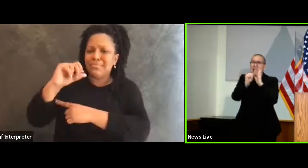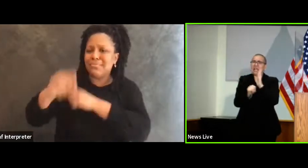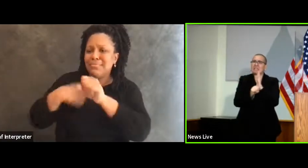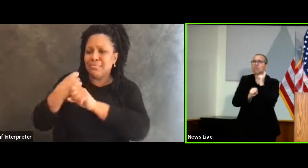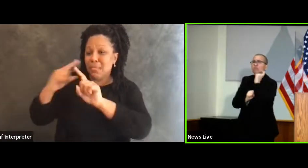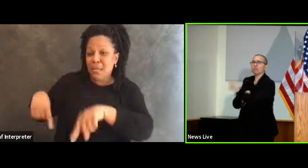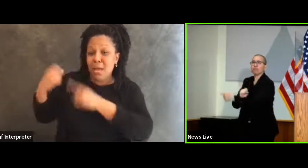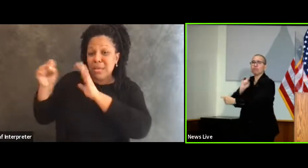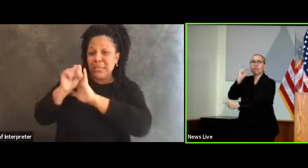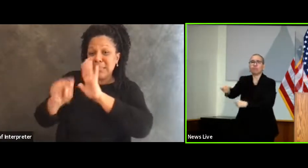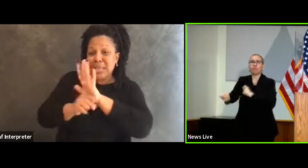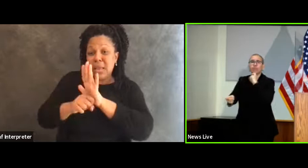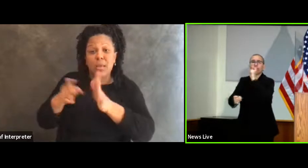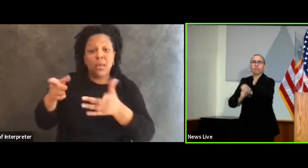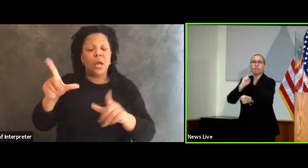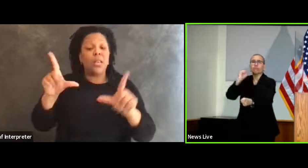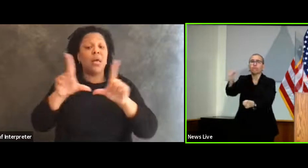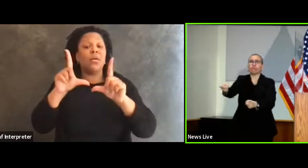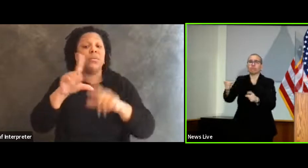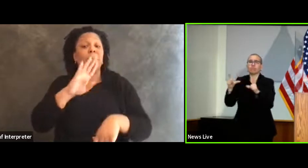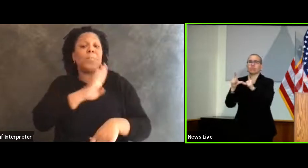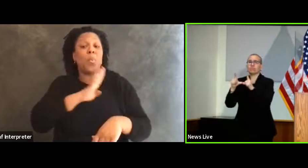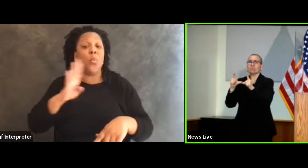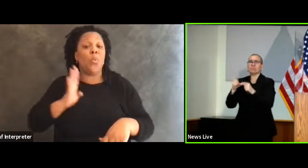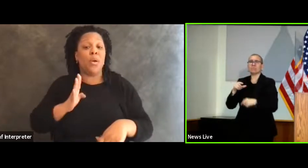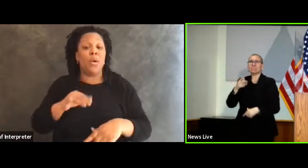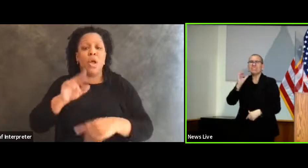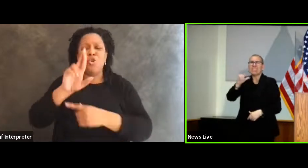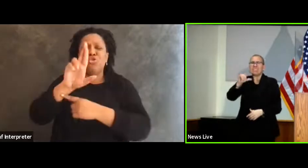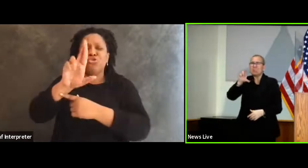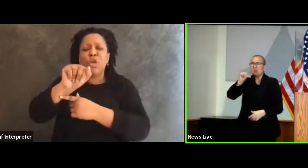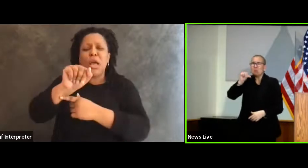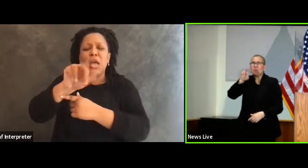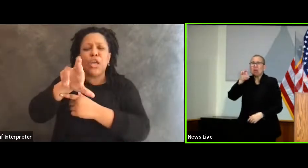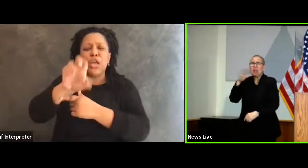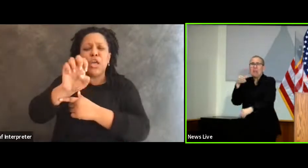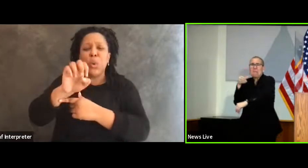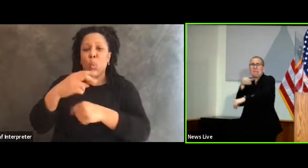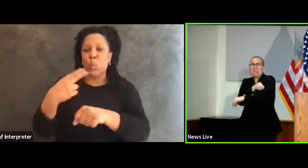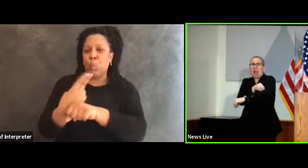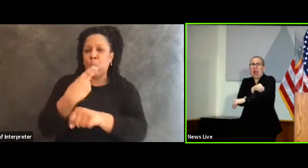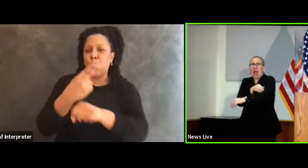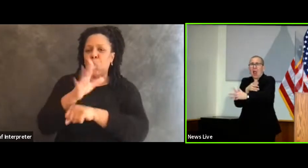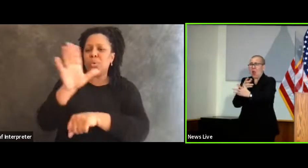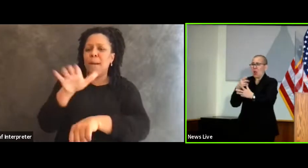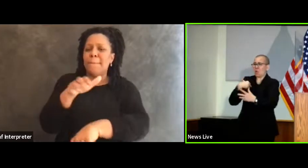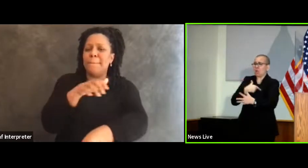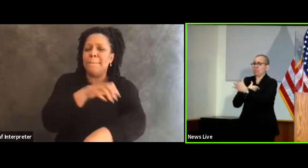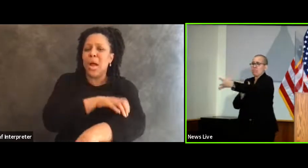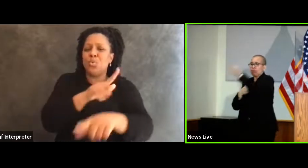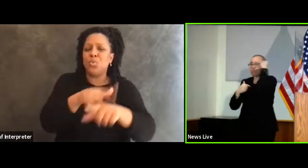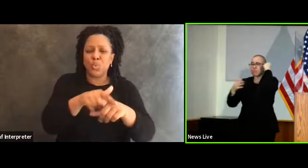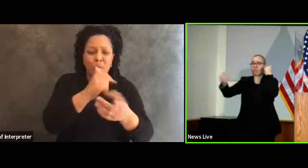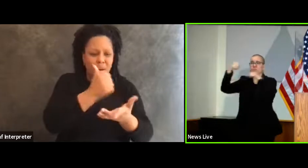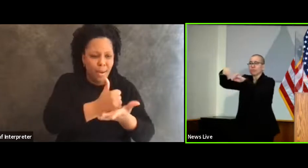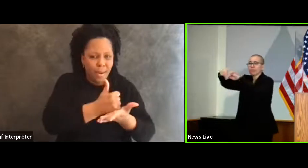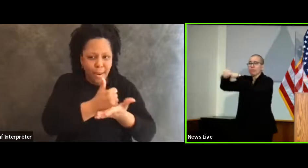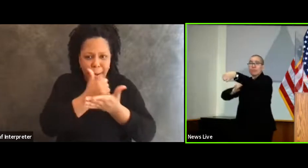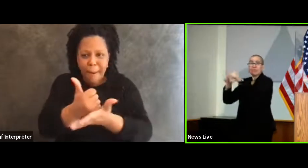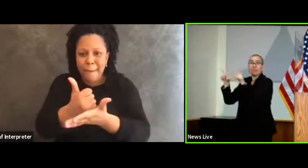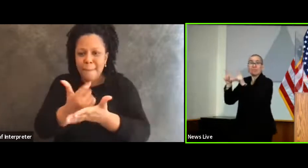has rarely acted to use its regulatory powers to help pick out the quote-unquote bad